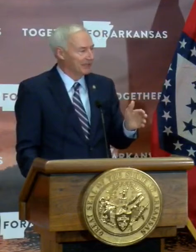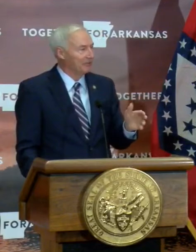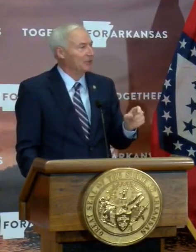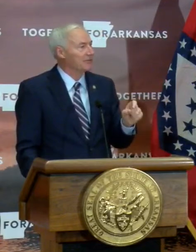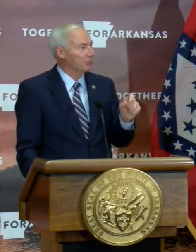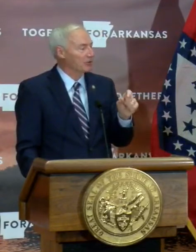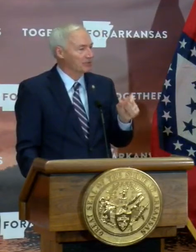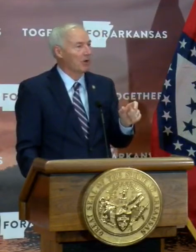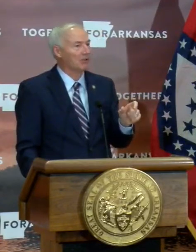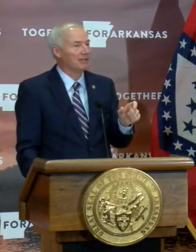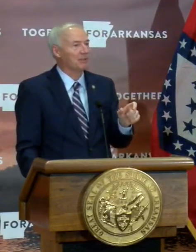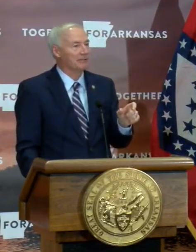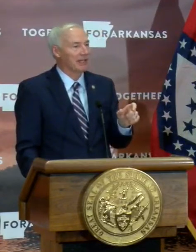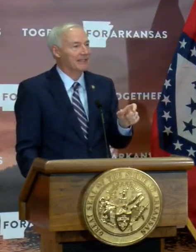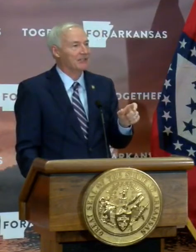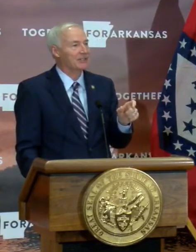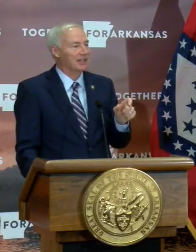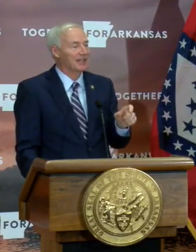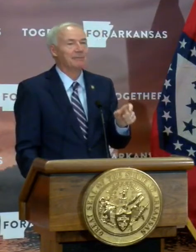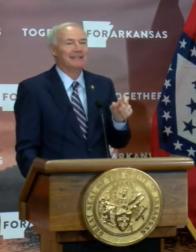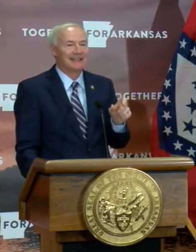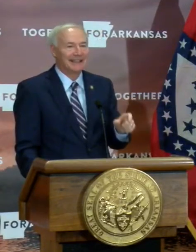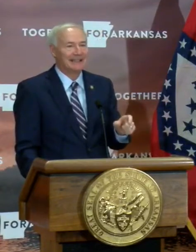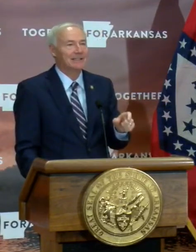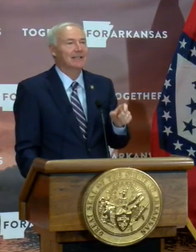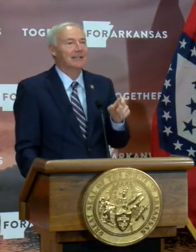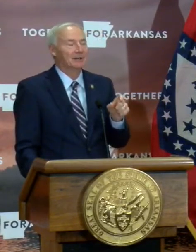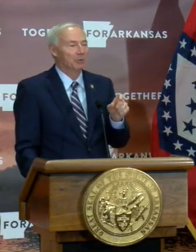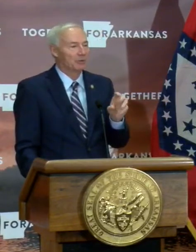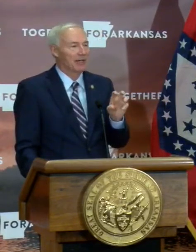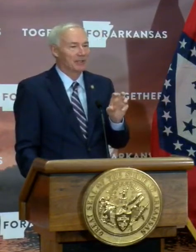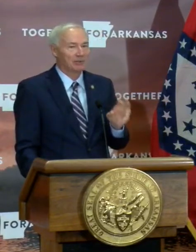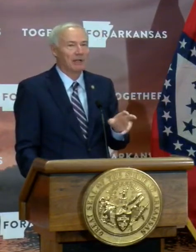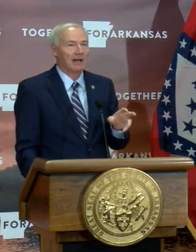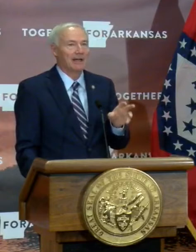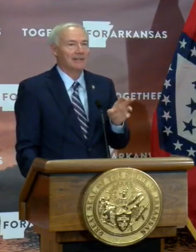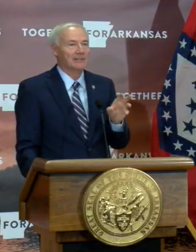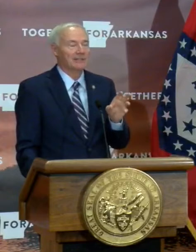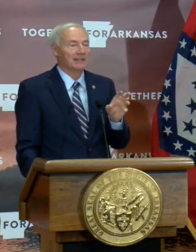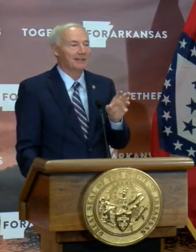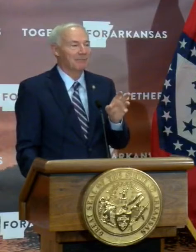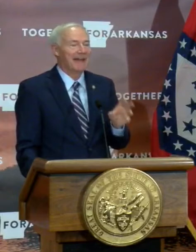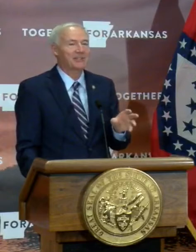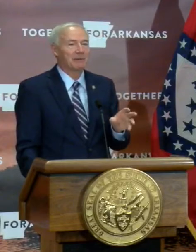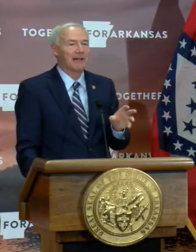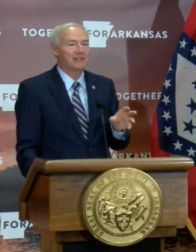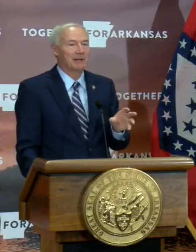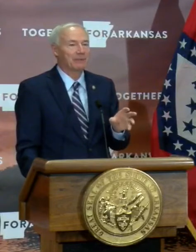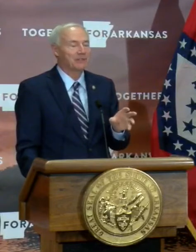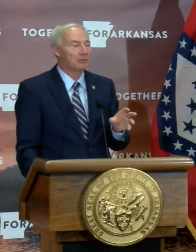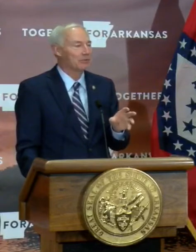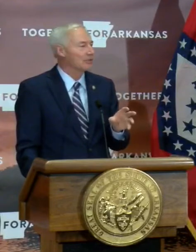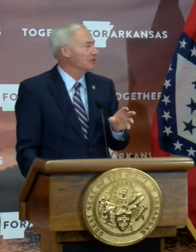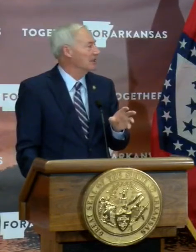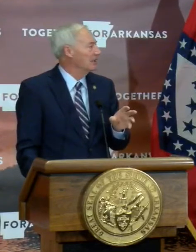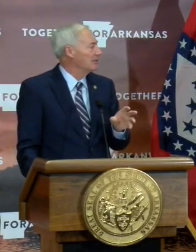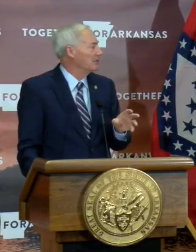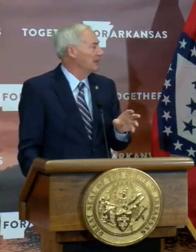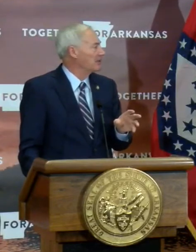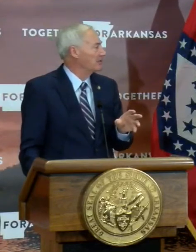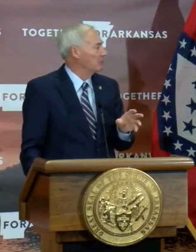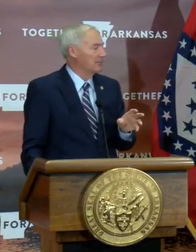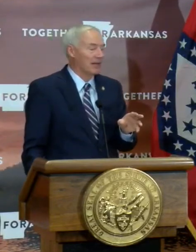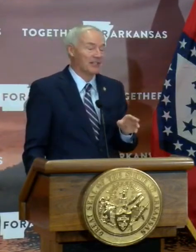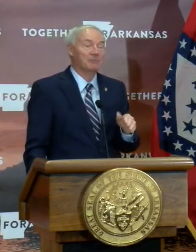a difference for a small number of cases that come in late. We're trying to utilize and maximize our resources